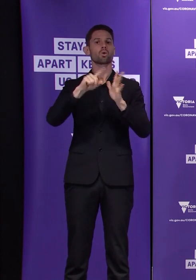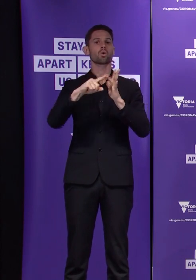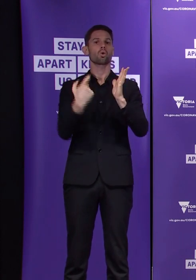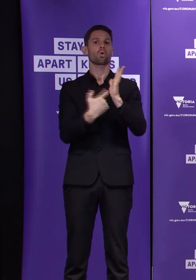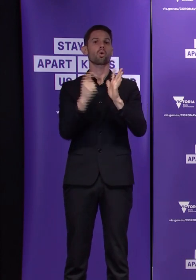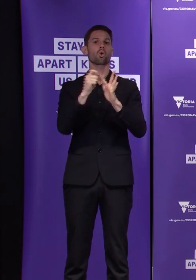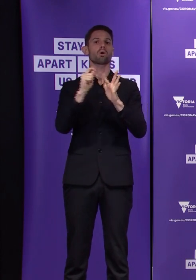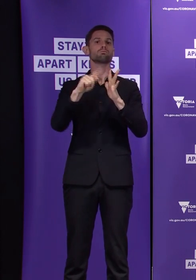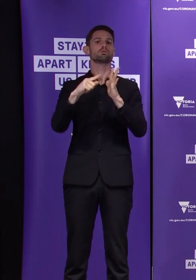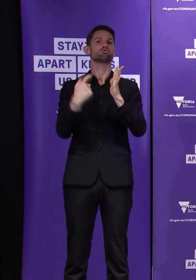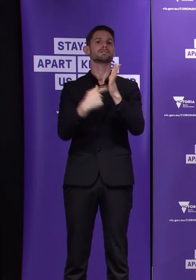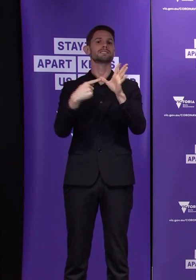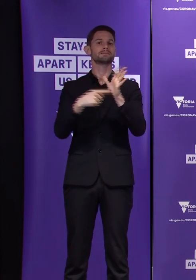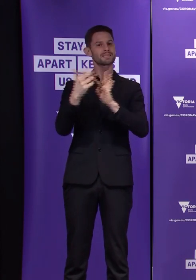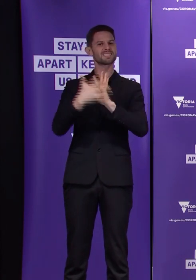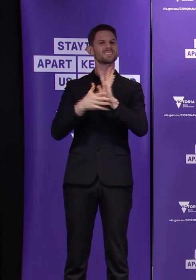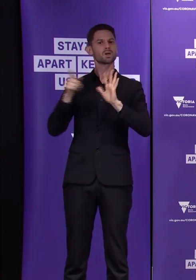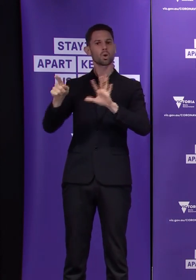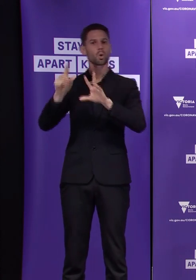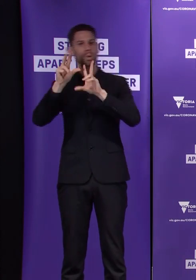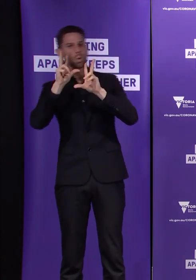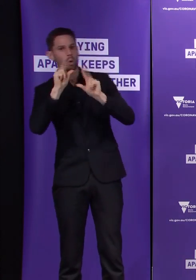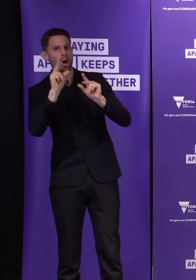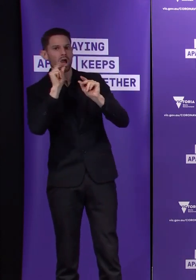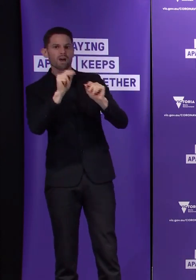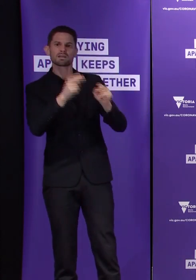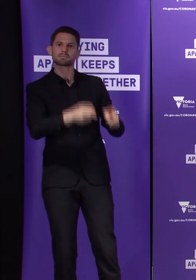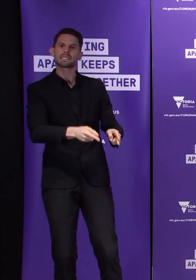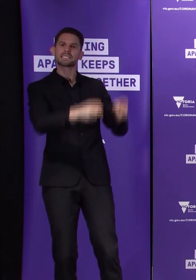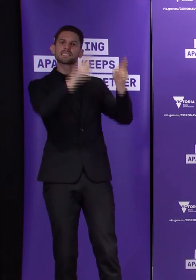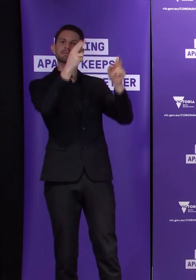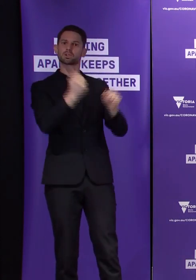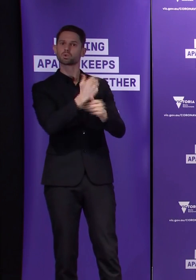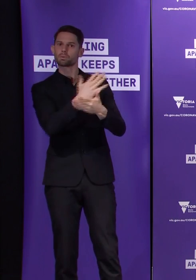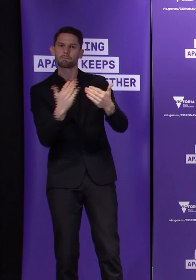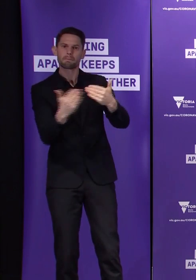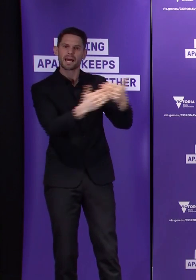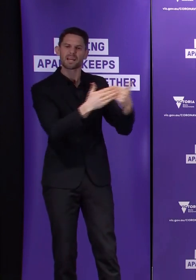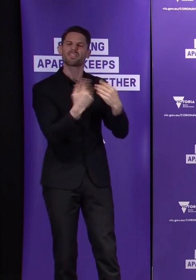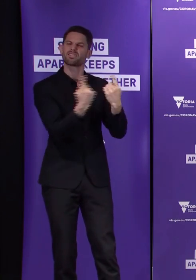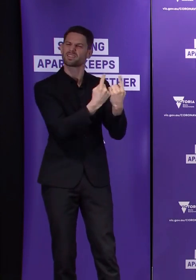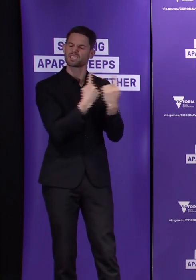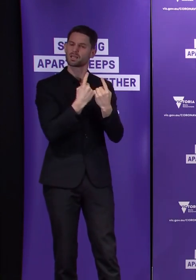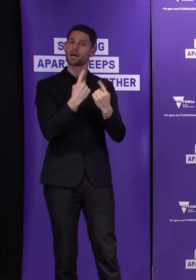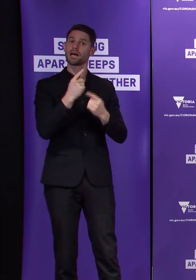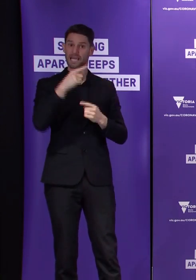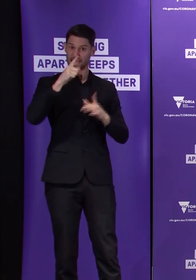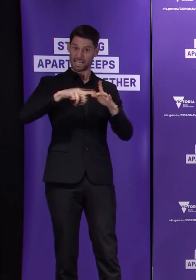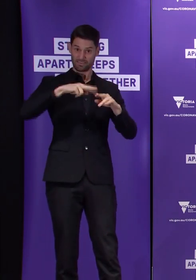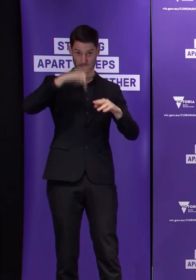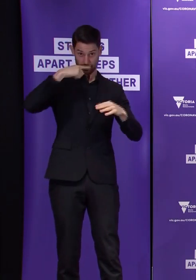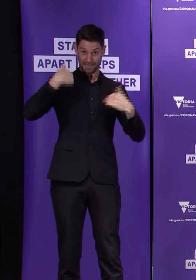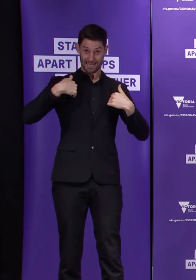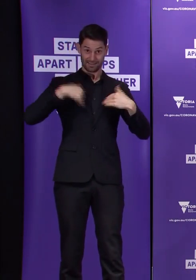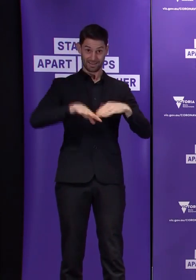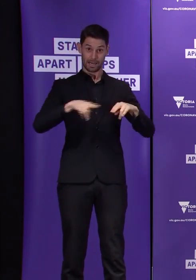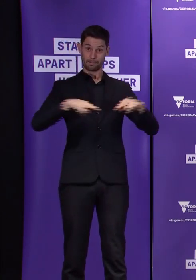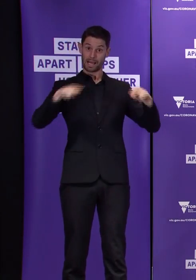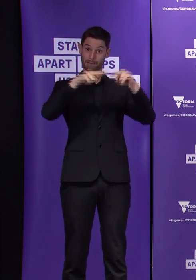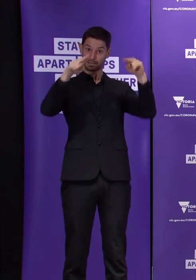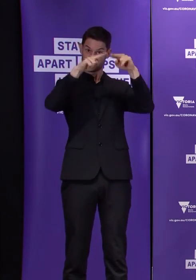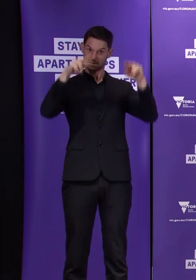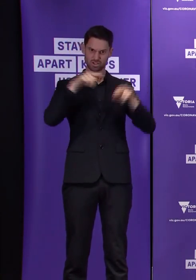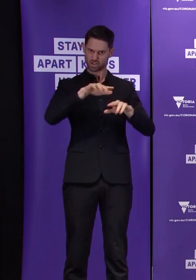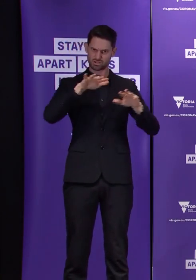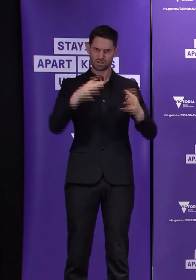shared facilities, lifts, Sure. things like that. Does that need to change? Should people be required to notify the body corporate if they are positive? Well, I think what needs to